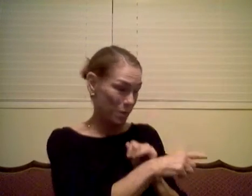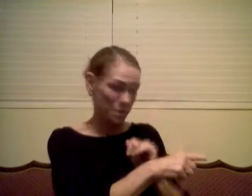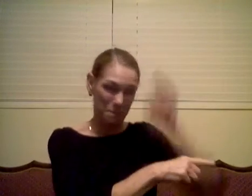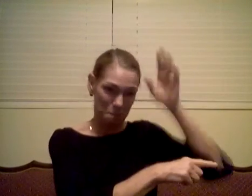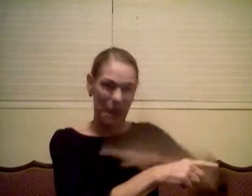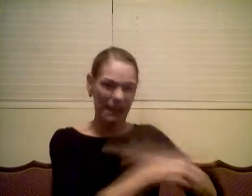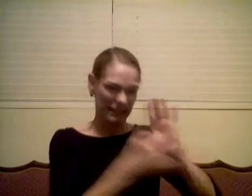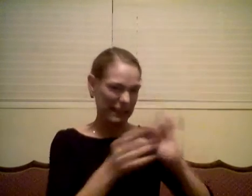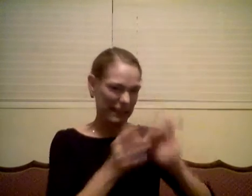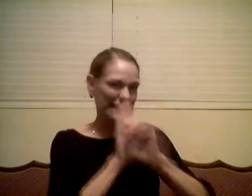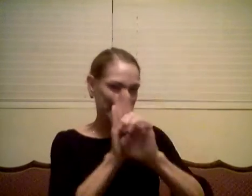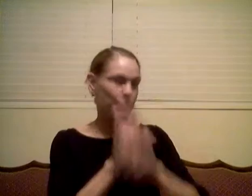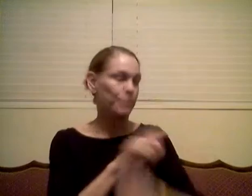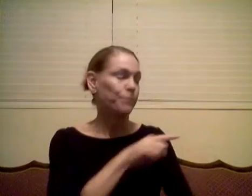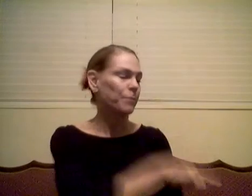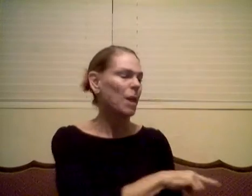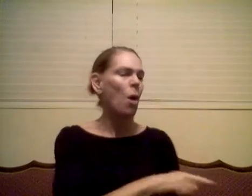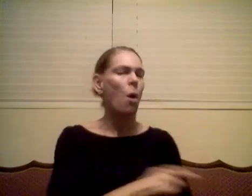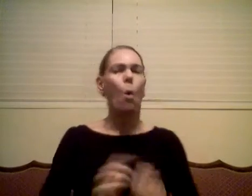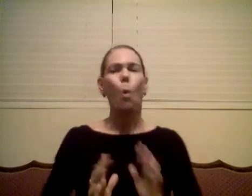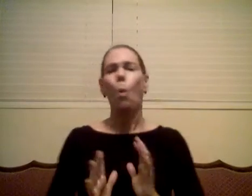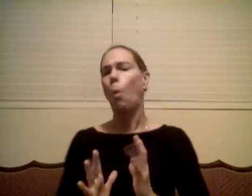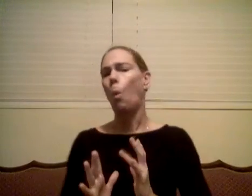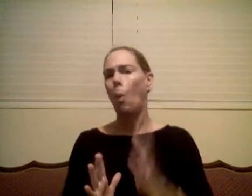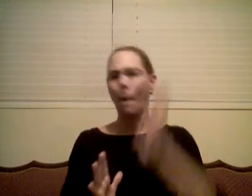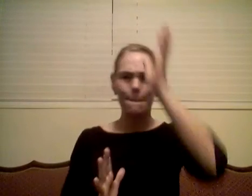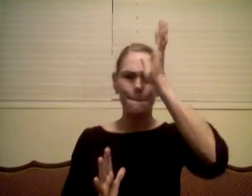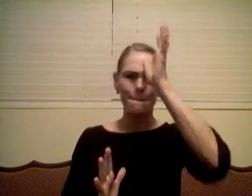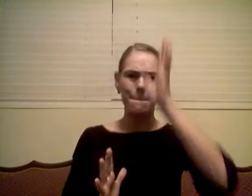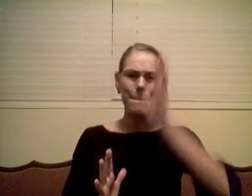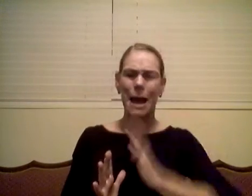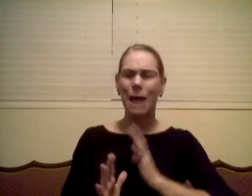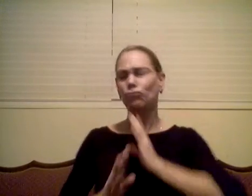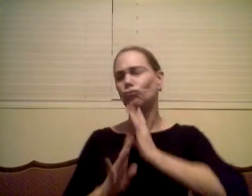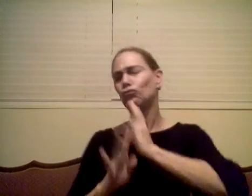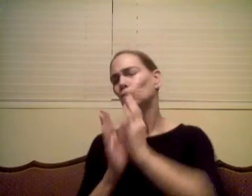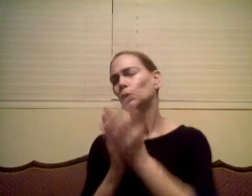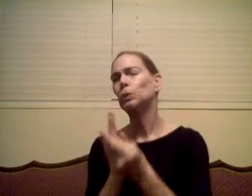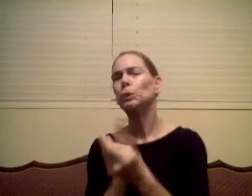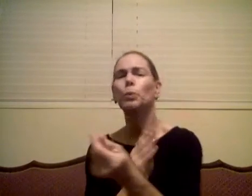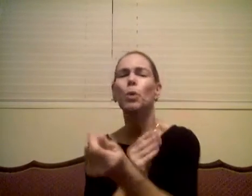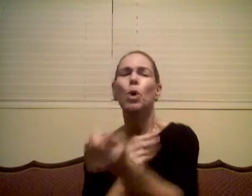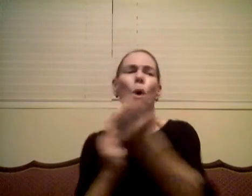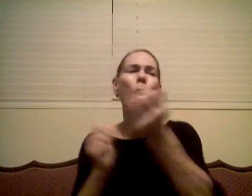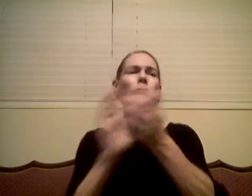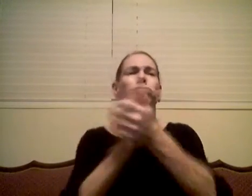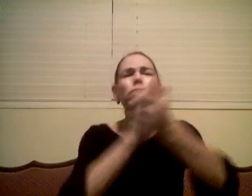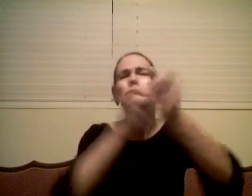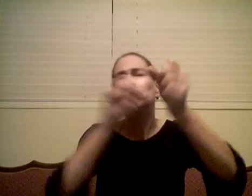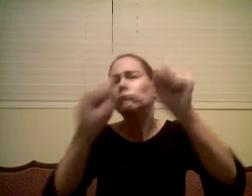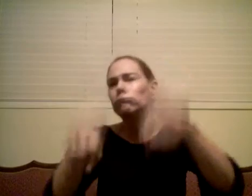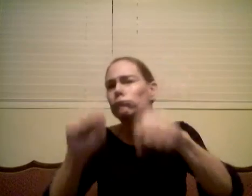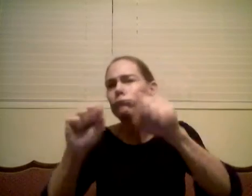very articulate, great things to say in the interview. She was just so excited about this candidate. Gets to this point in the interview and says,